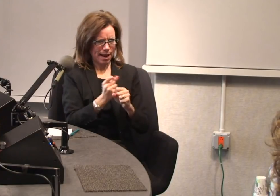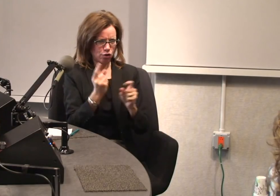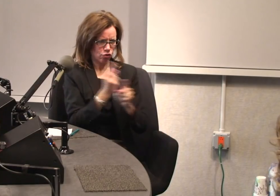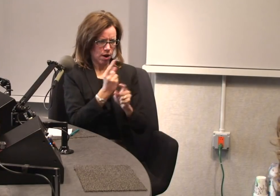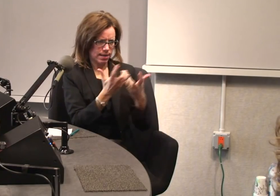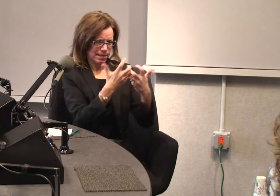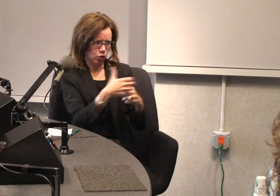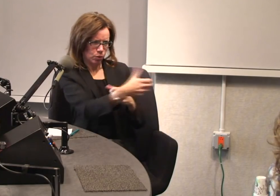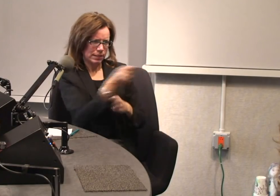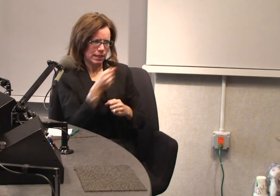interpreting?